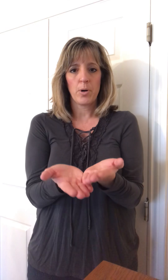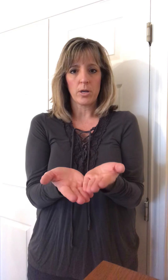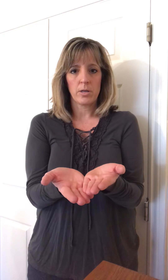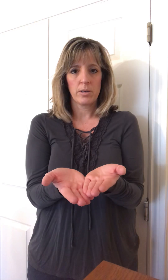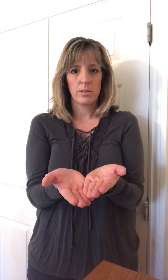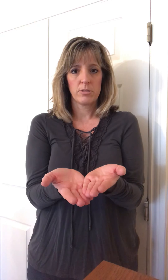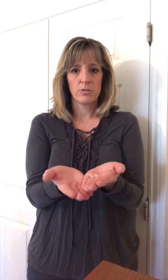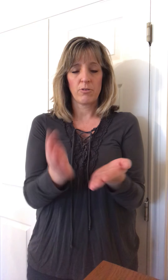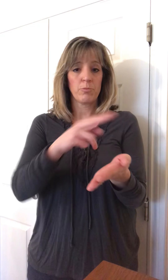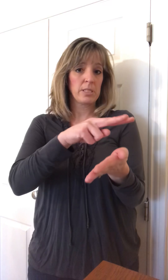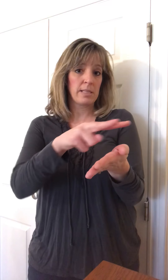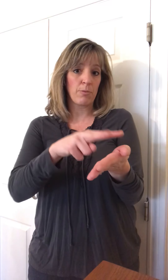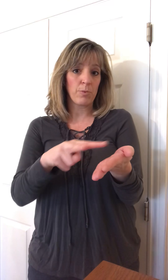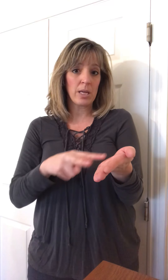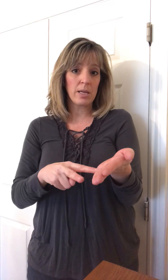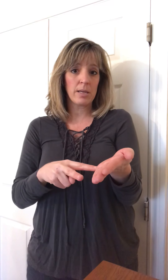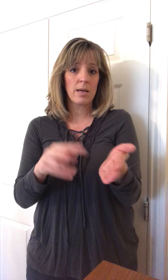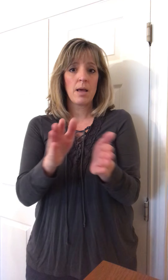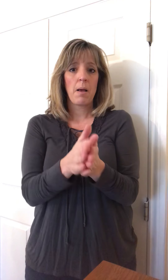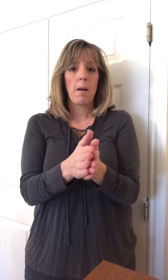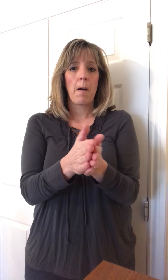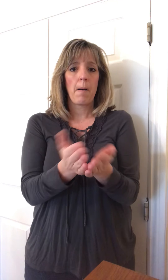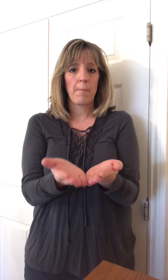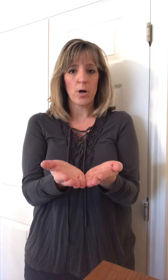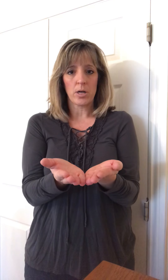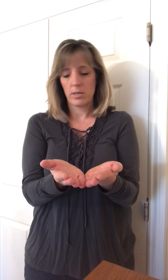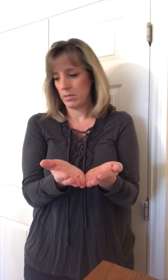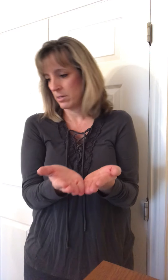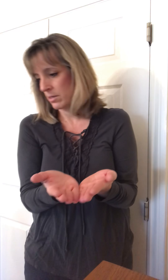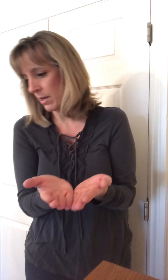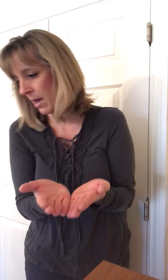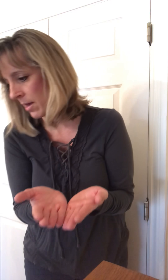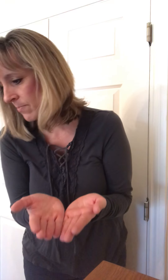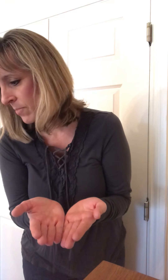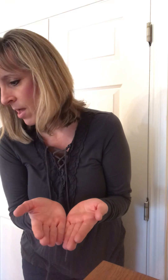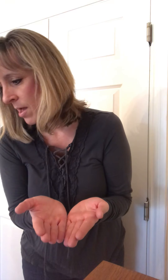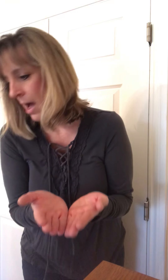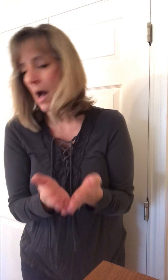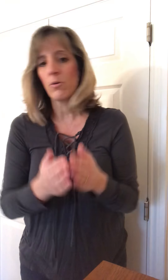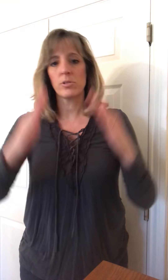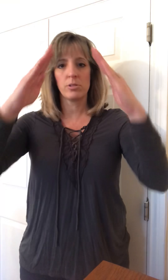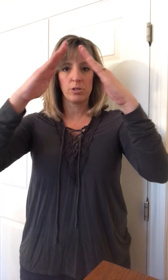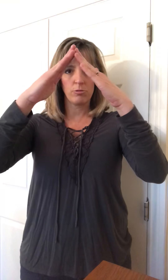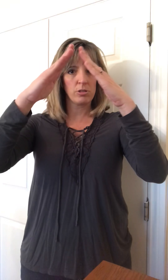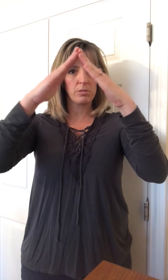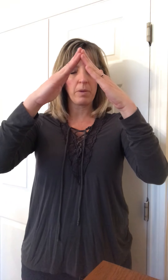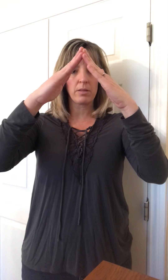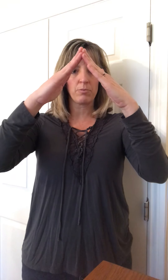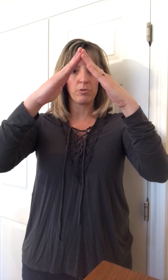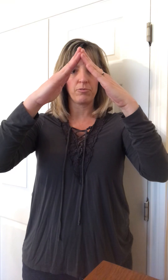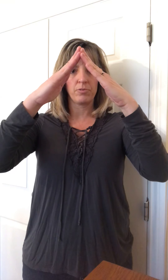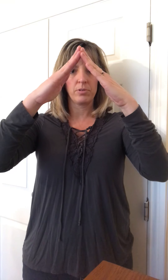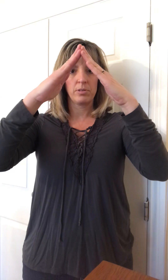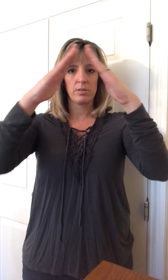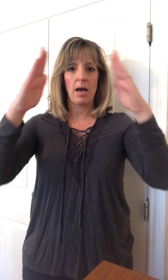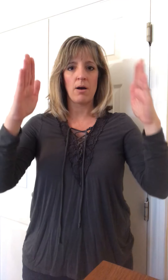Book. So if you want to say read a book, okay? House, you just make the roof.